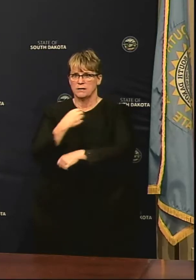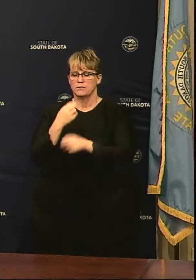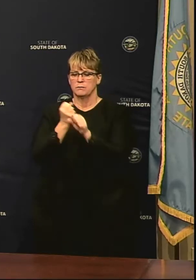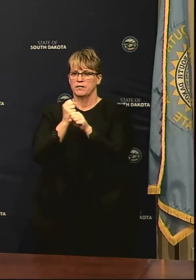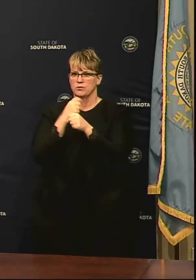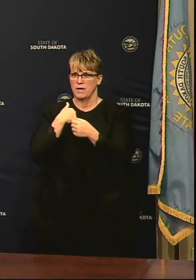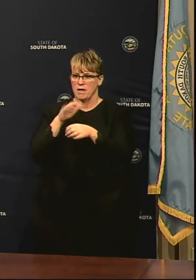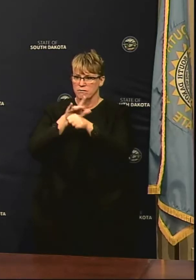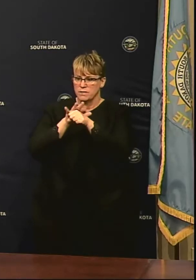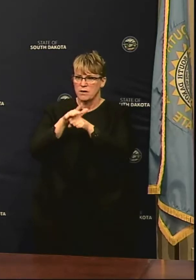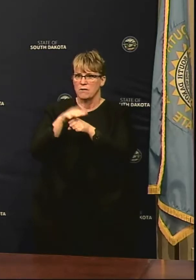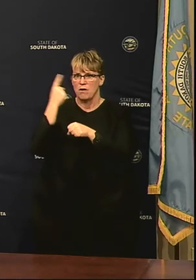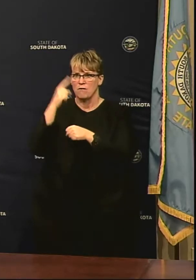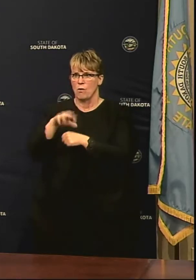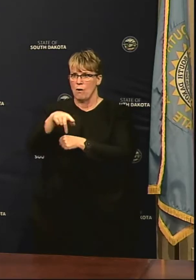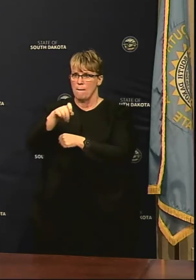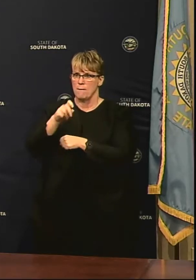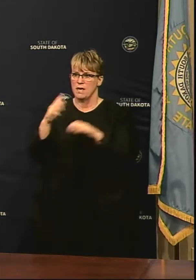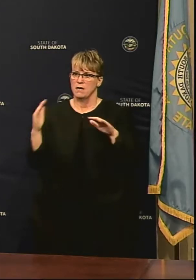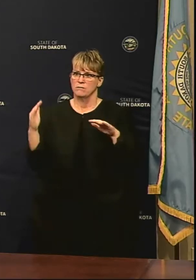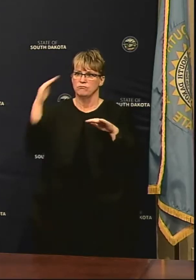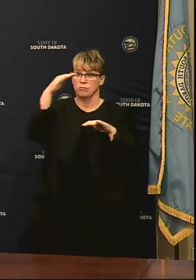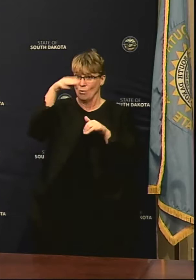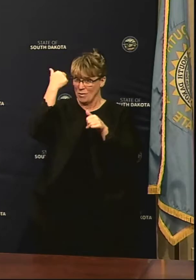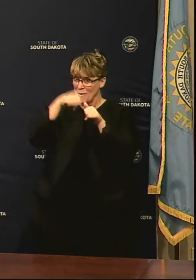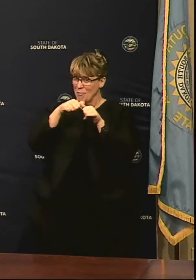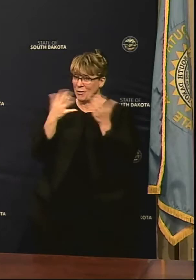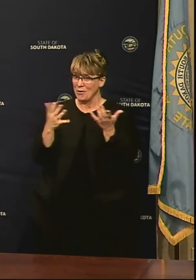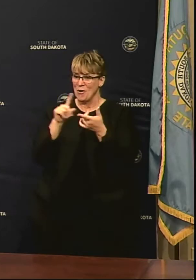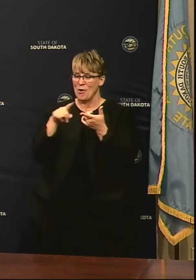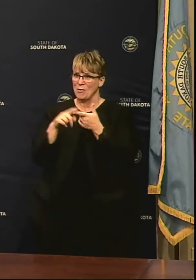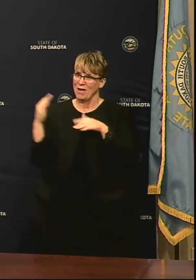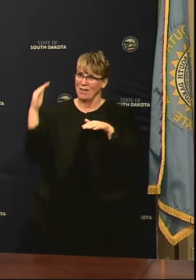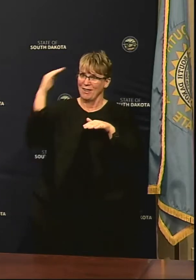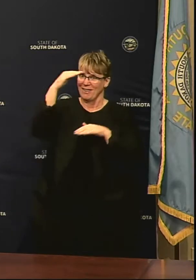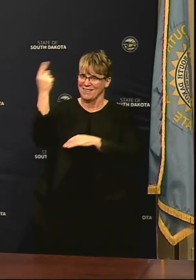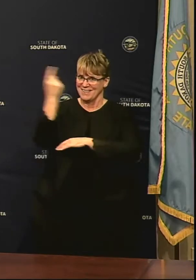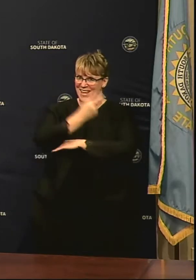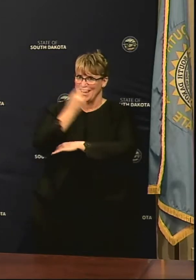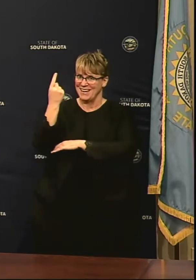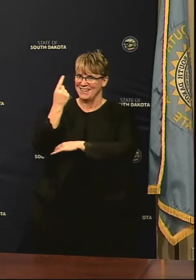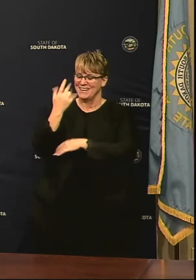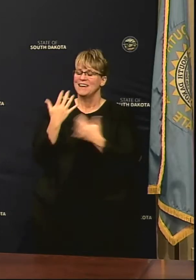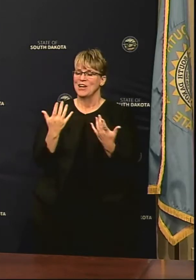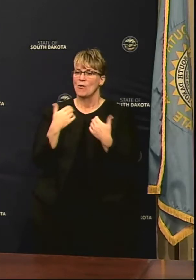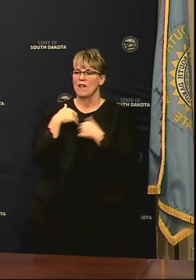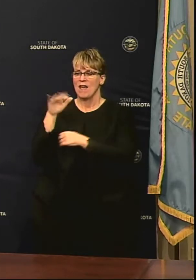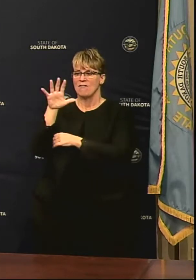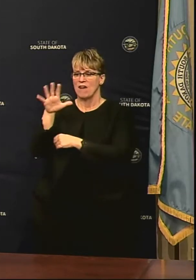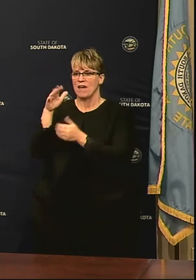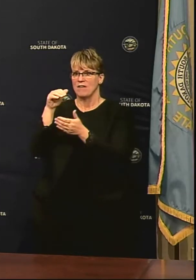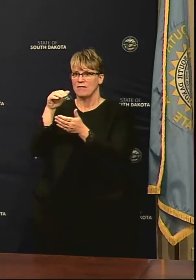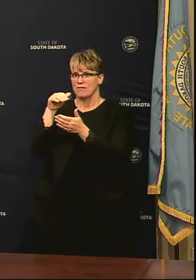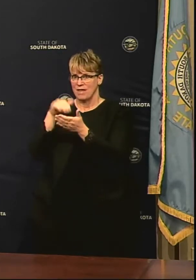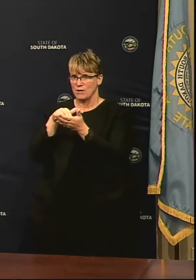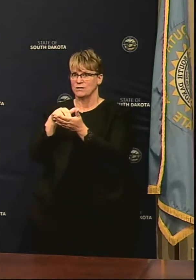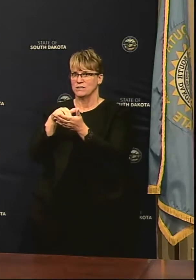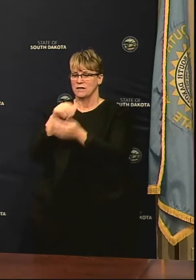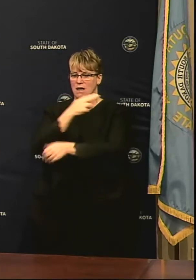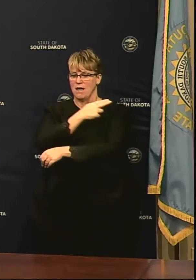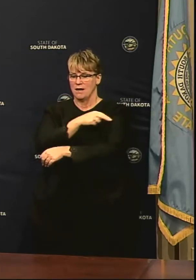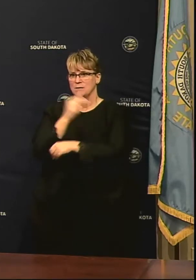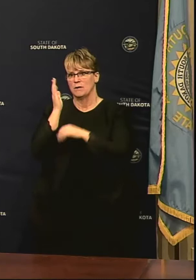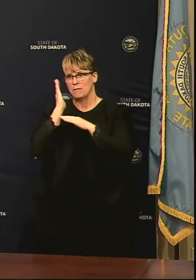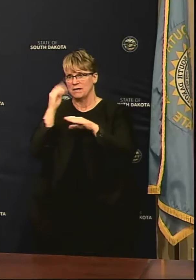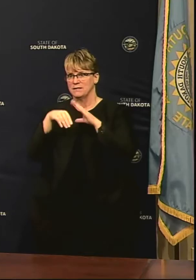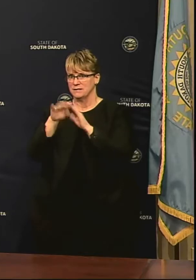capacity, for our peak infection date, which, if remember, when we get to our peak date, we are planning to have 5,000 hospital beds in the state of